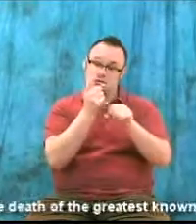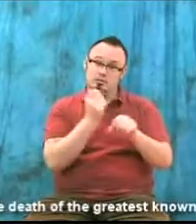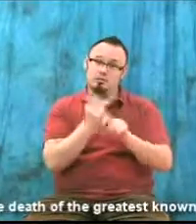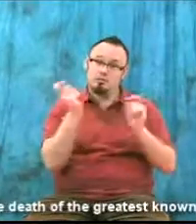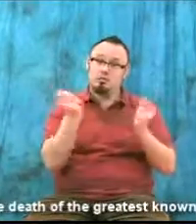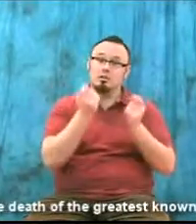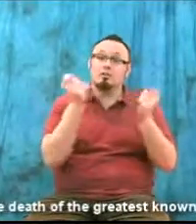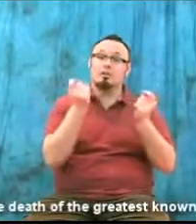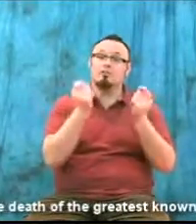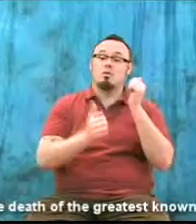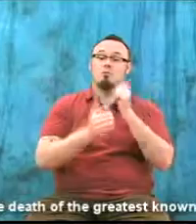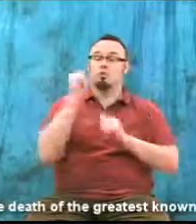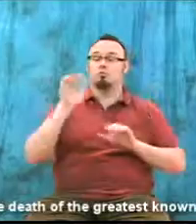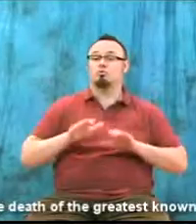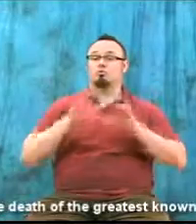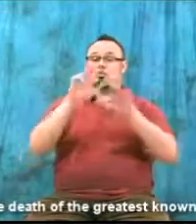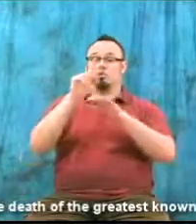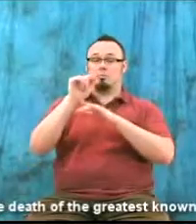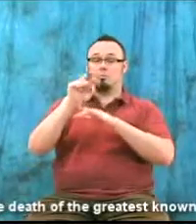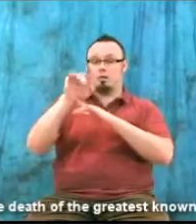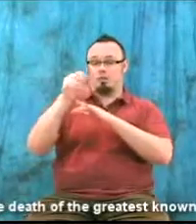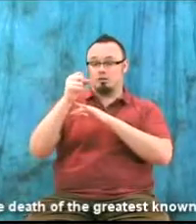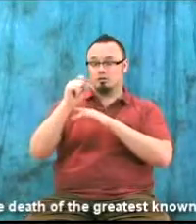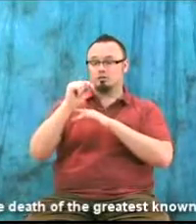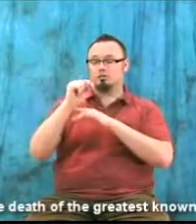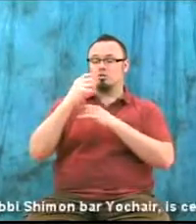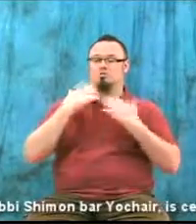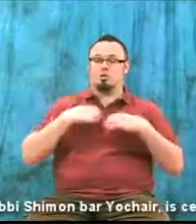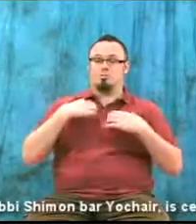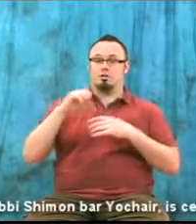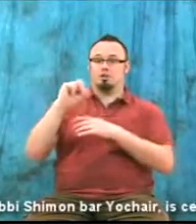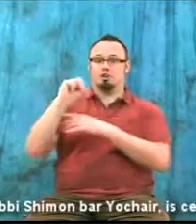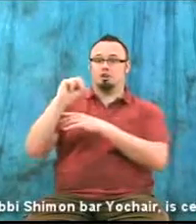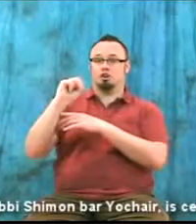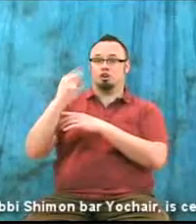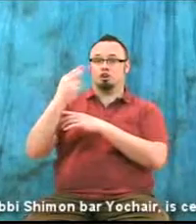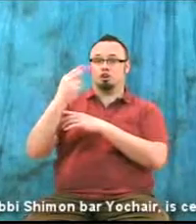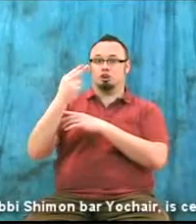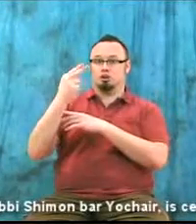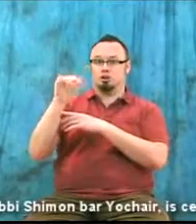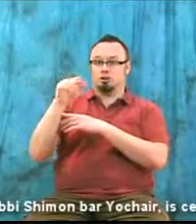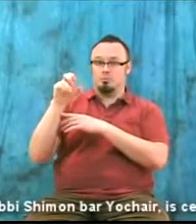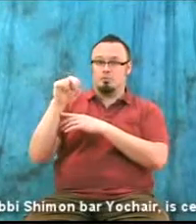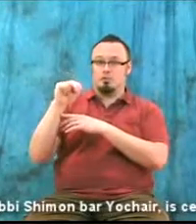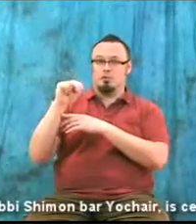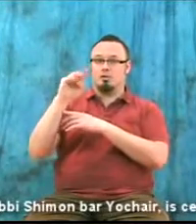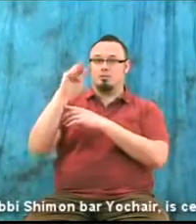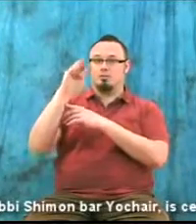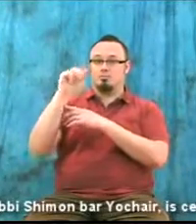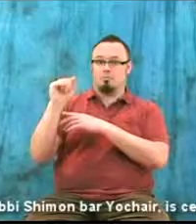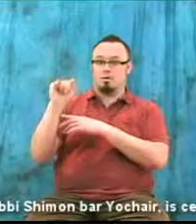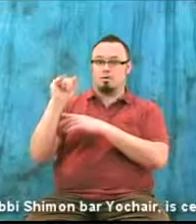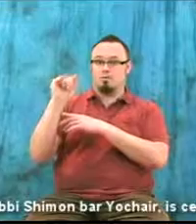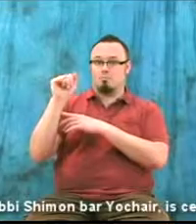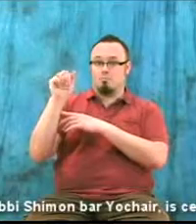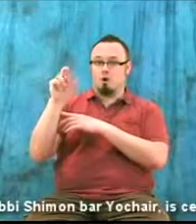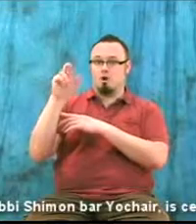death of the greatest known Kabbalist, Rabbi Shimon Ba Yochai, is celebrated in the spring